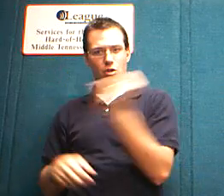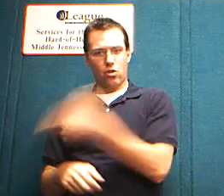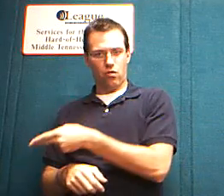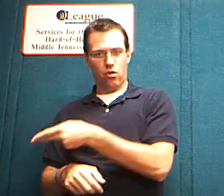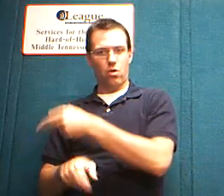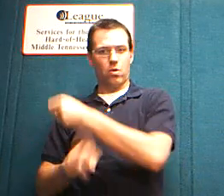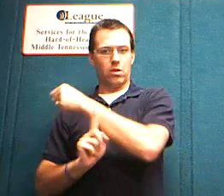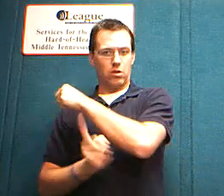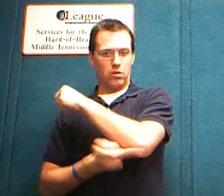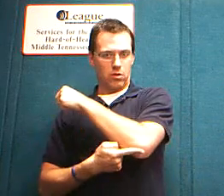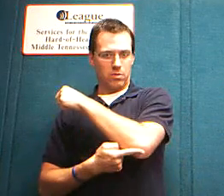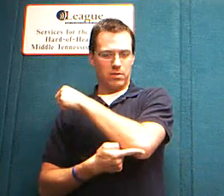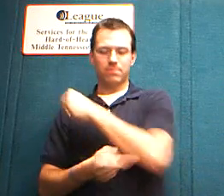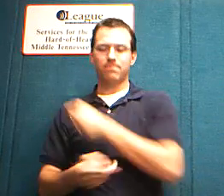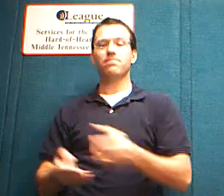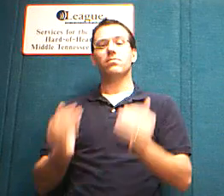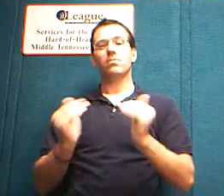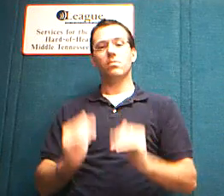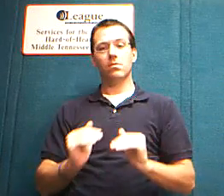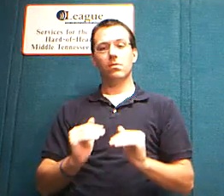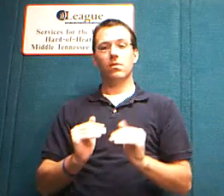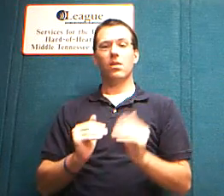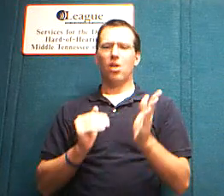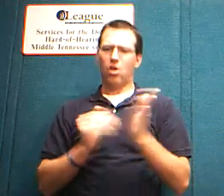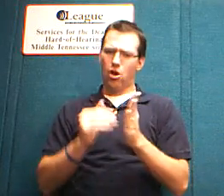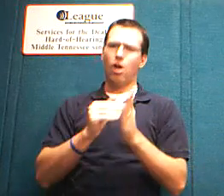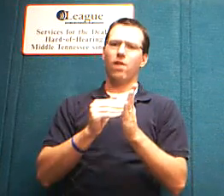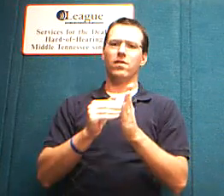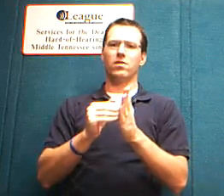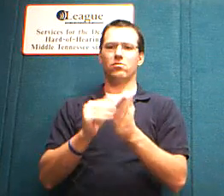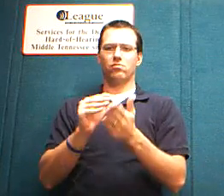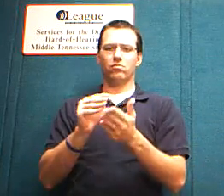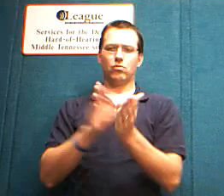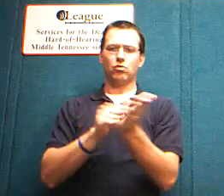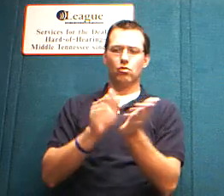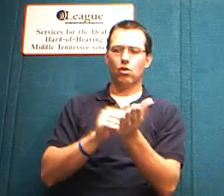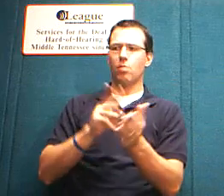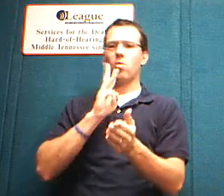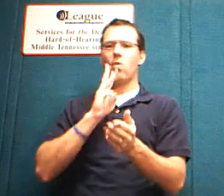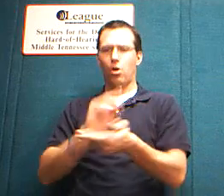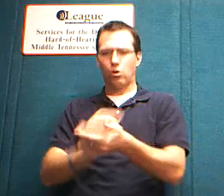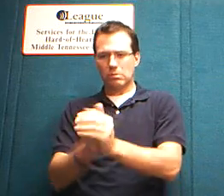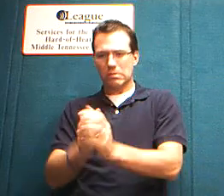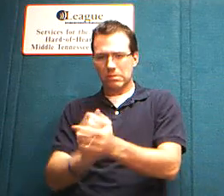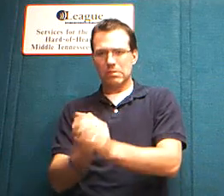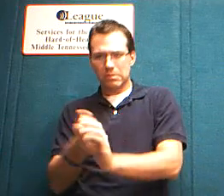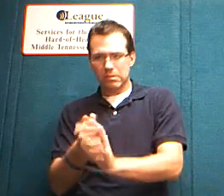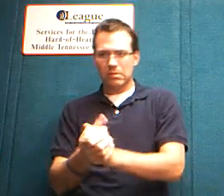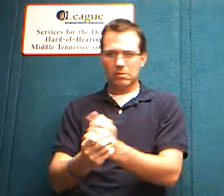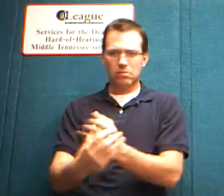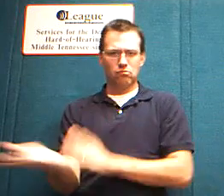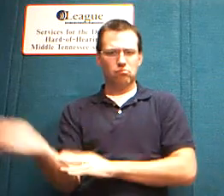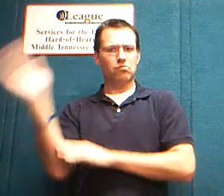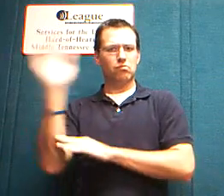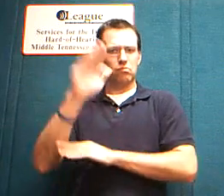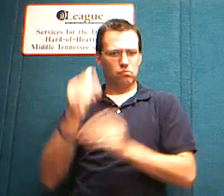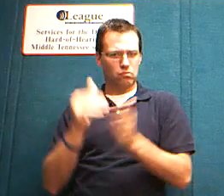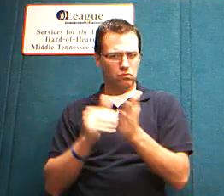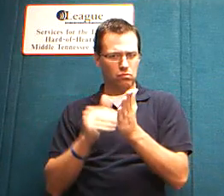water, especially after you cough or sneeze. If there's no tissue available, cough into the crook of